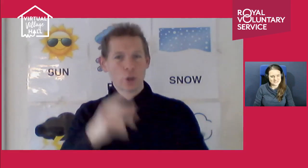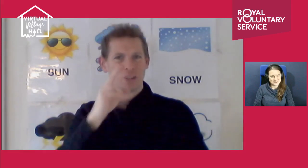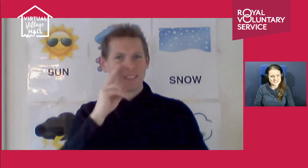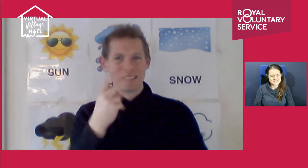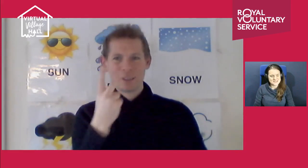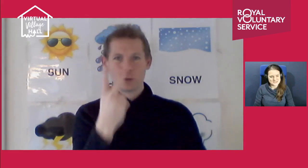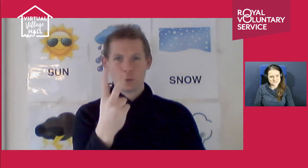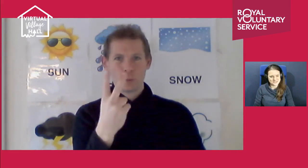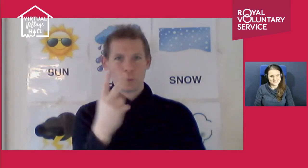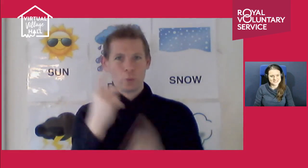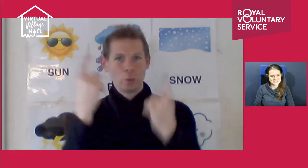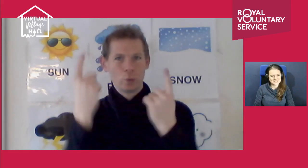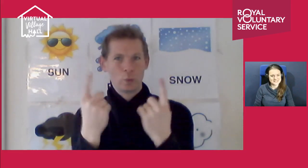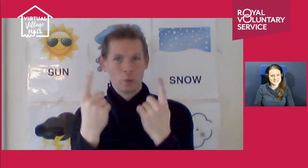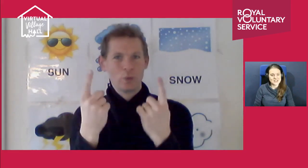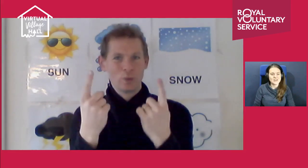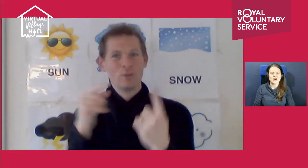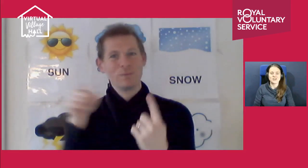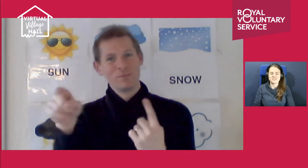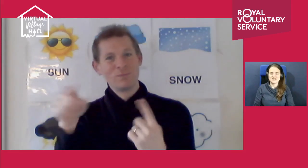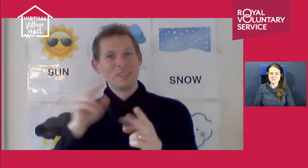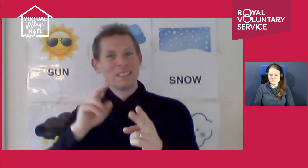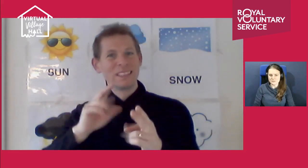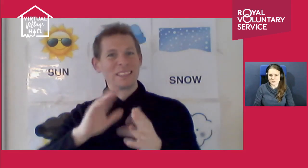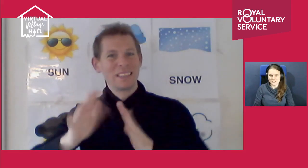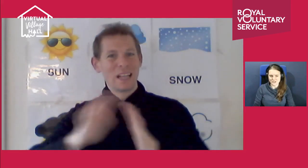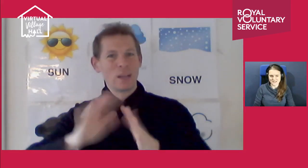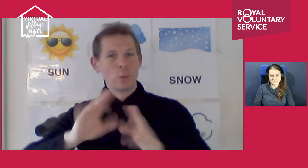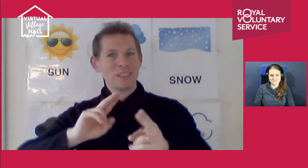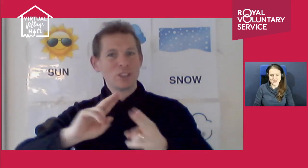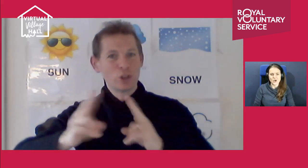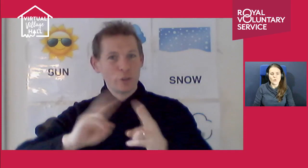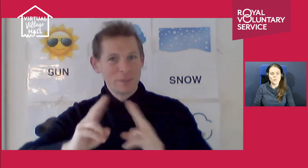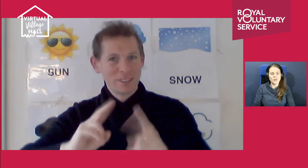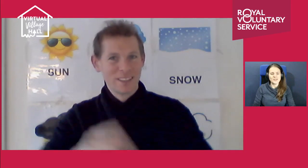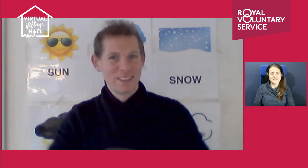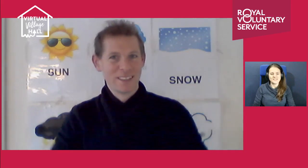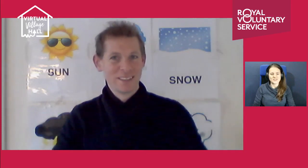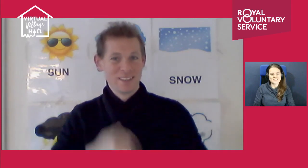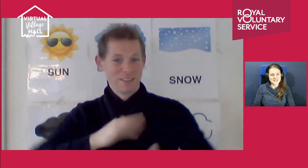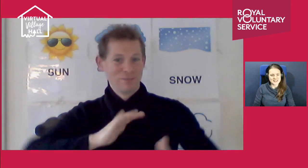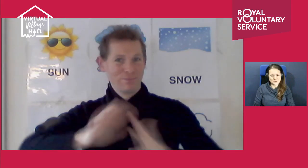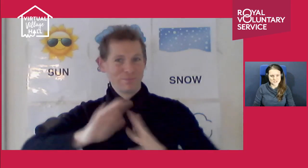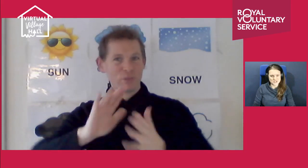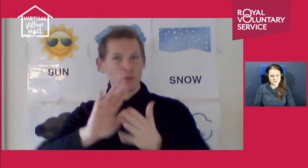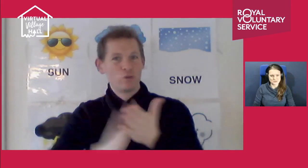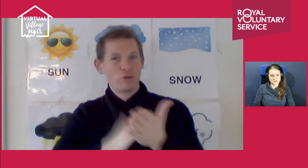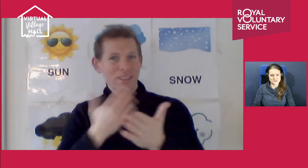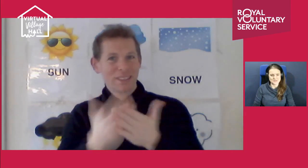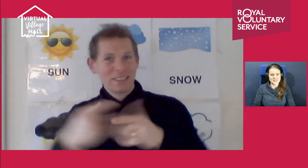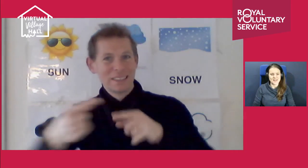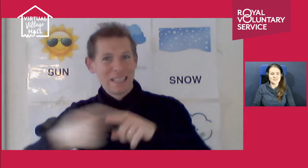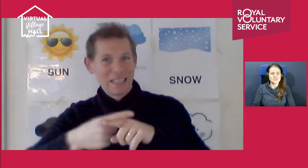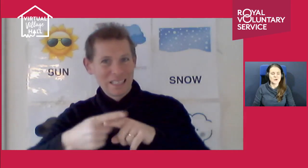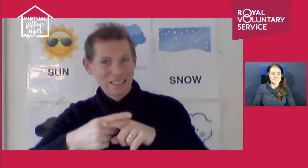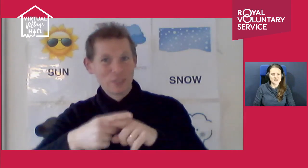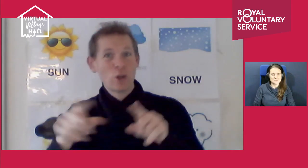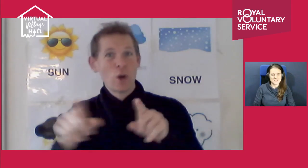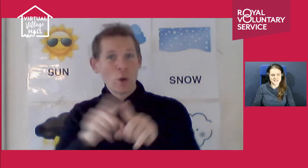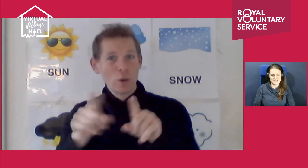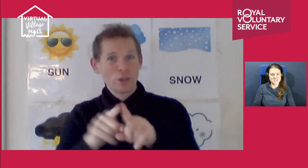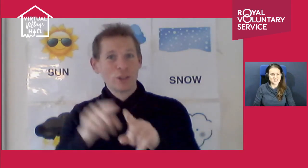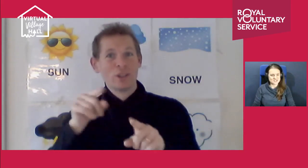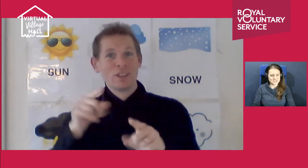really lovely to meet you all. Now, you'll see two people on screen. One is our sign language interpreter. So as